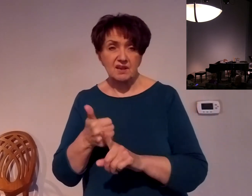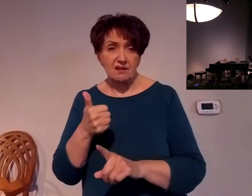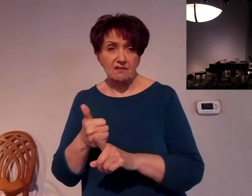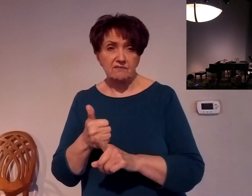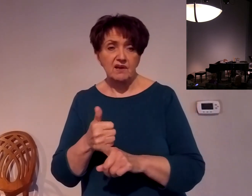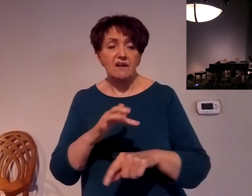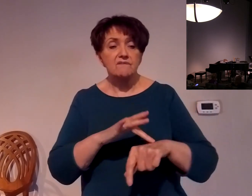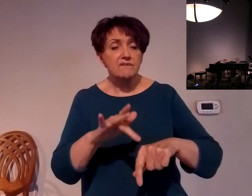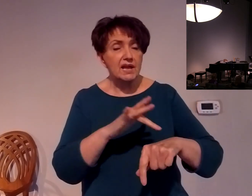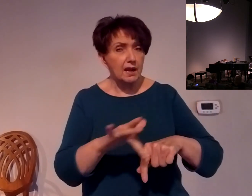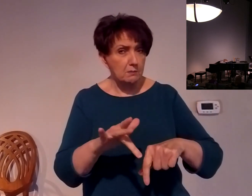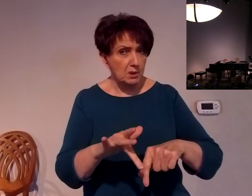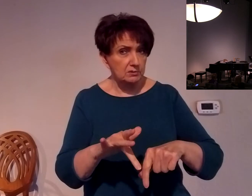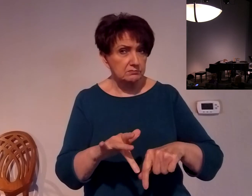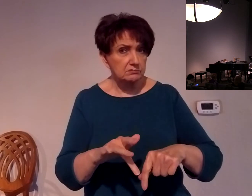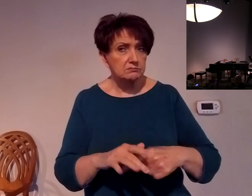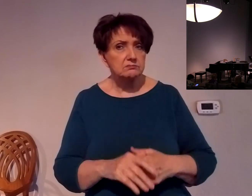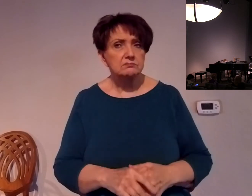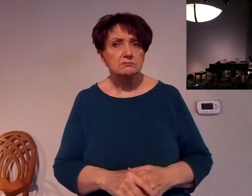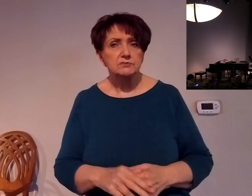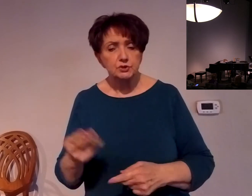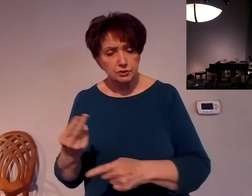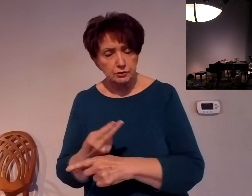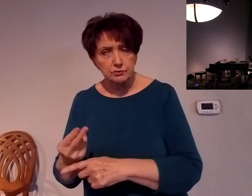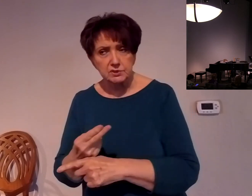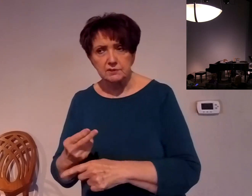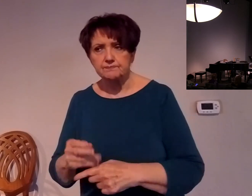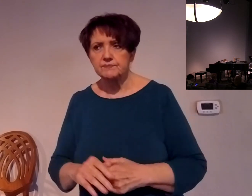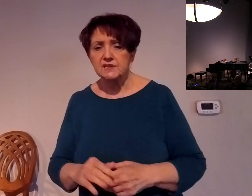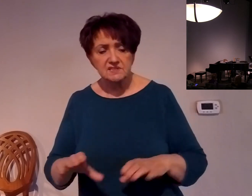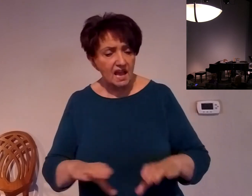instrument of its action, because it is acting all the time.